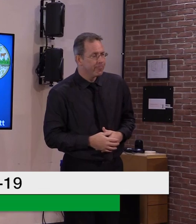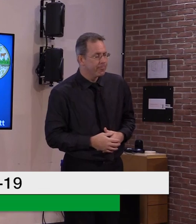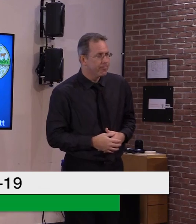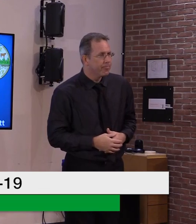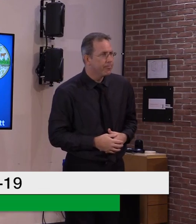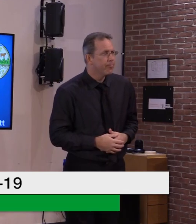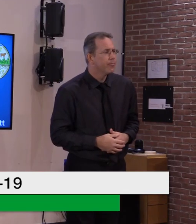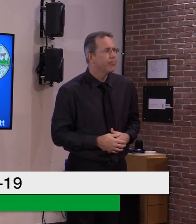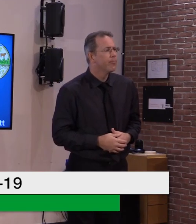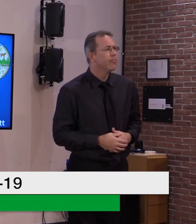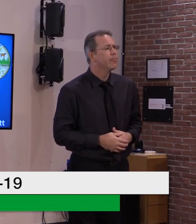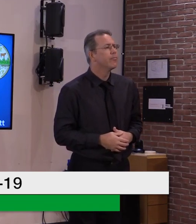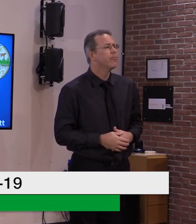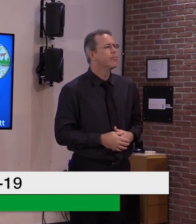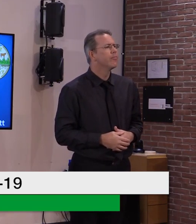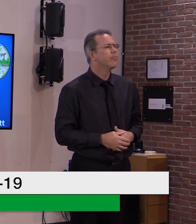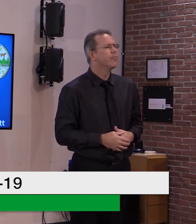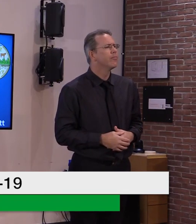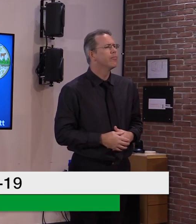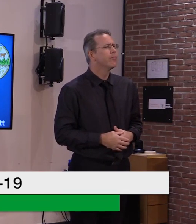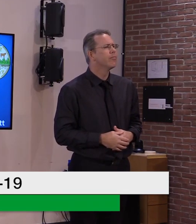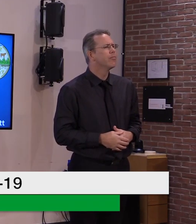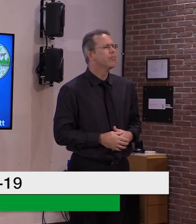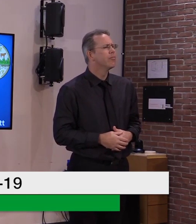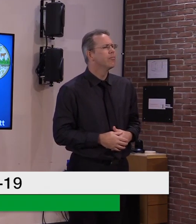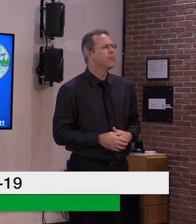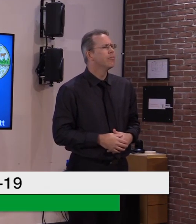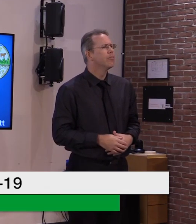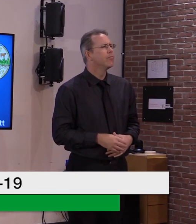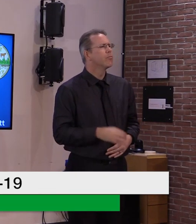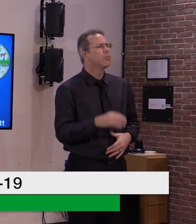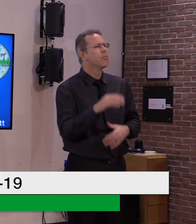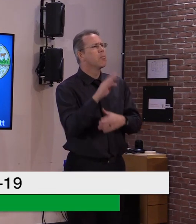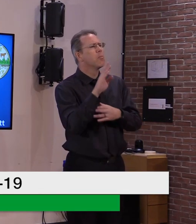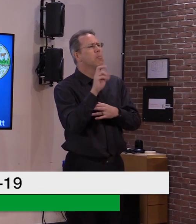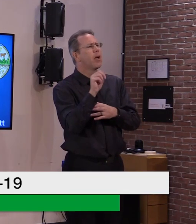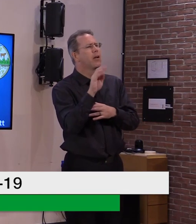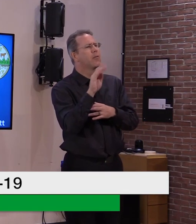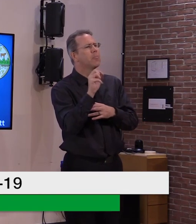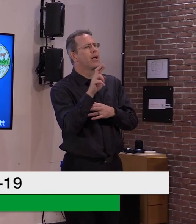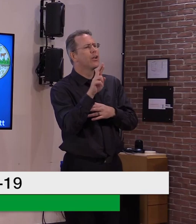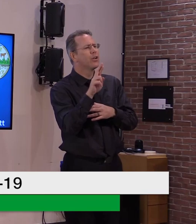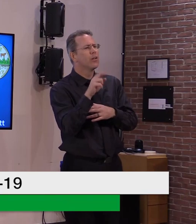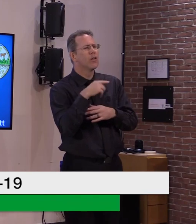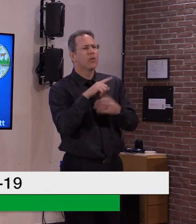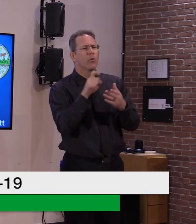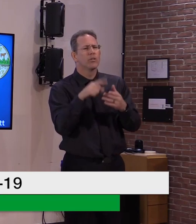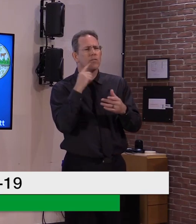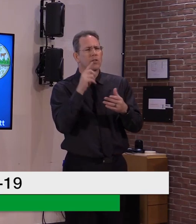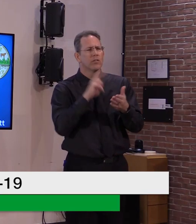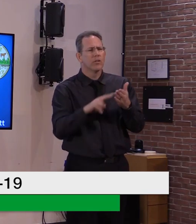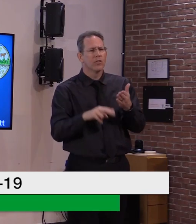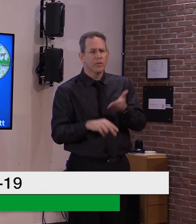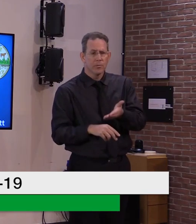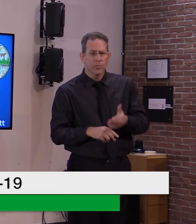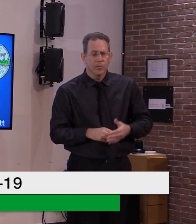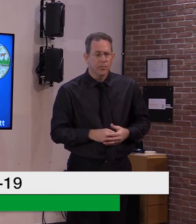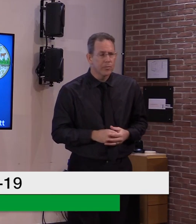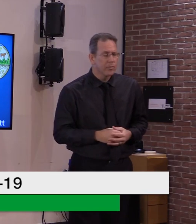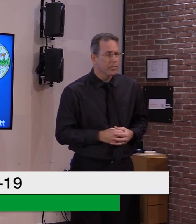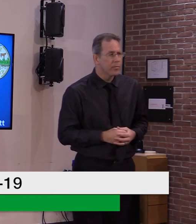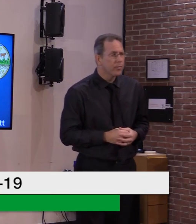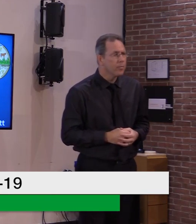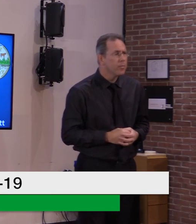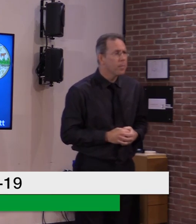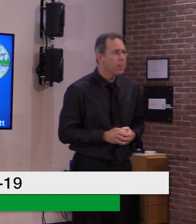uh greetings from southern vermont uh this question might be for secretary french um i was wondering if i could get some clarification on